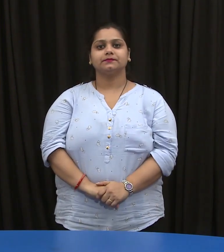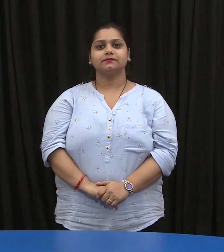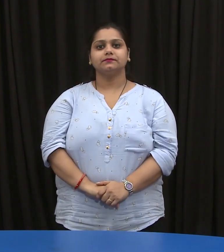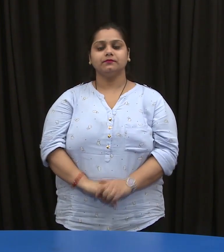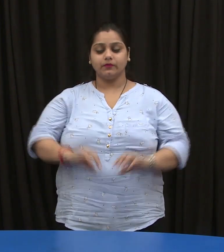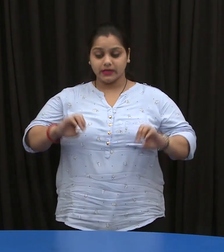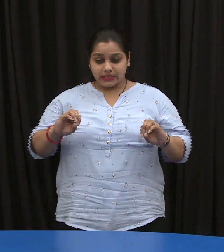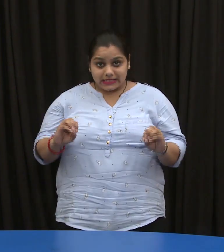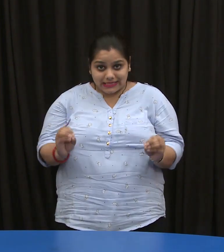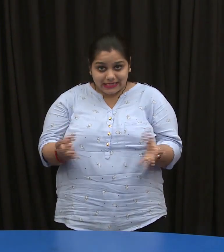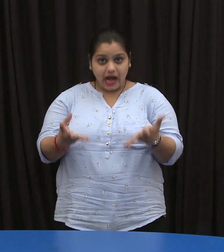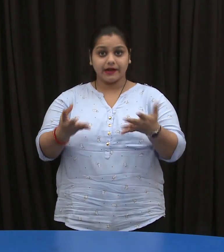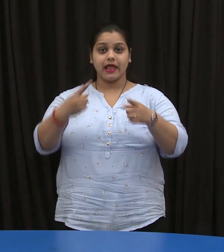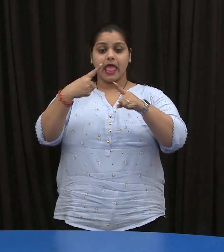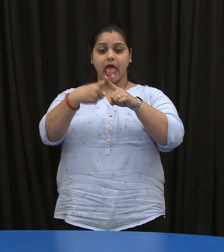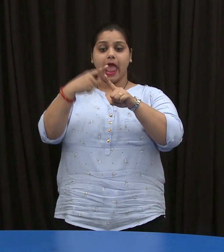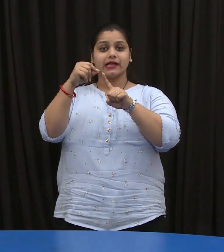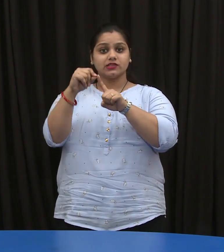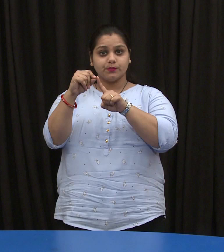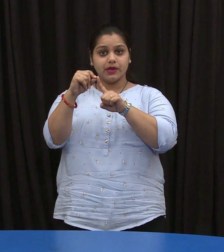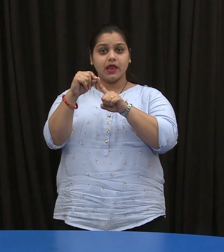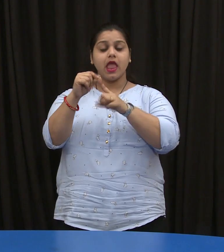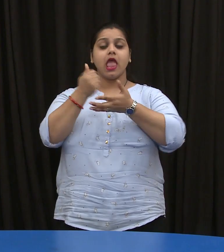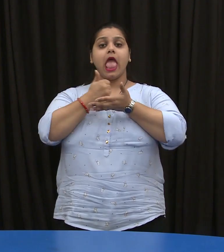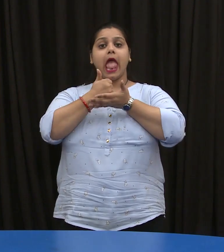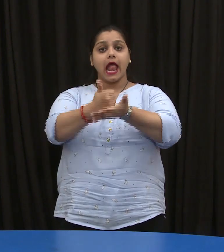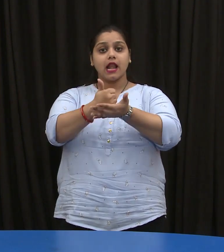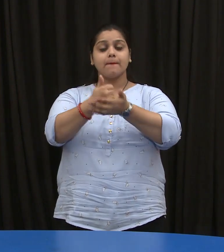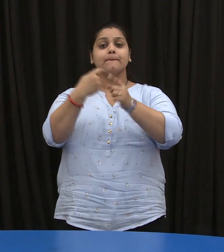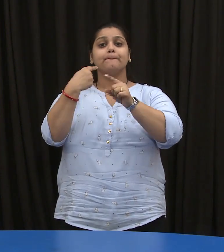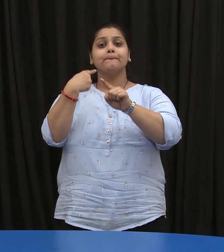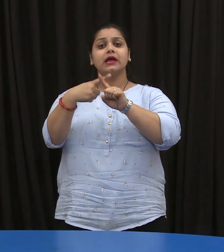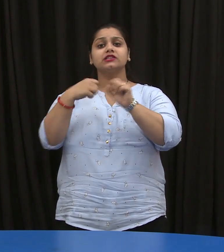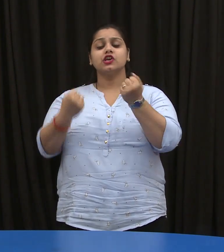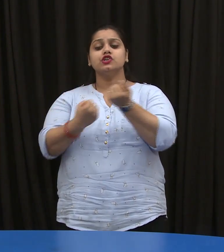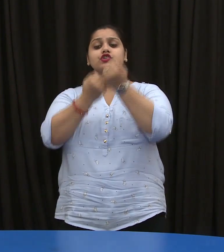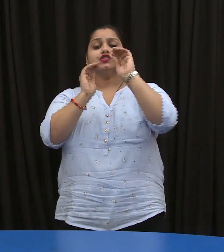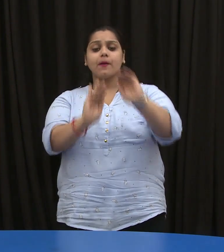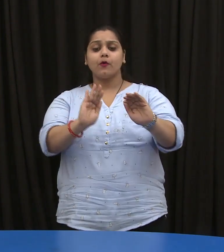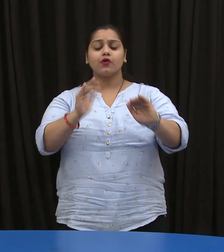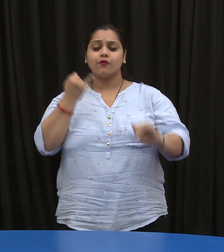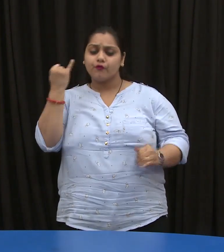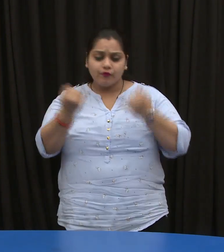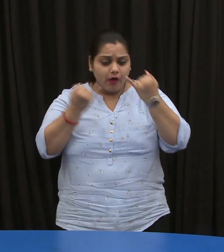Start the XP help and support program to find how to do a task in